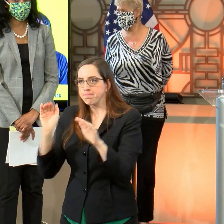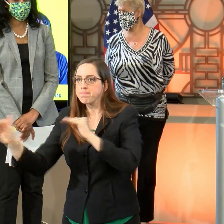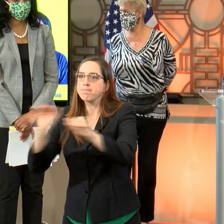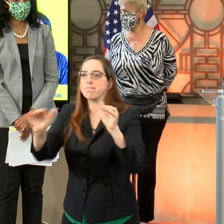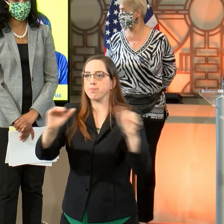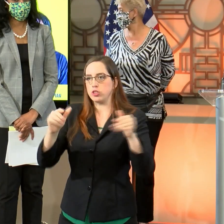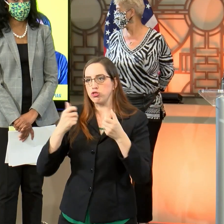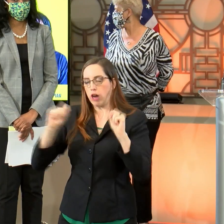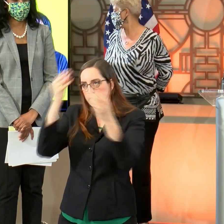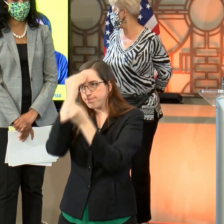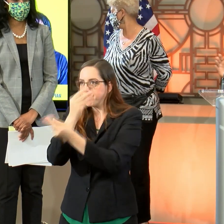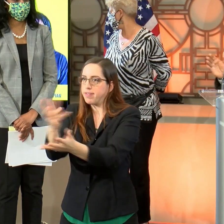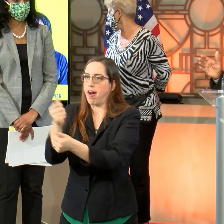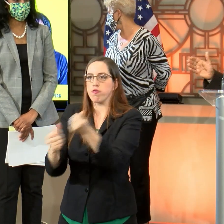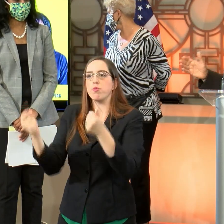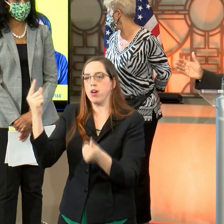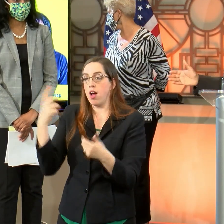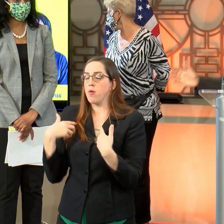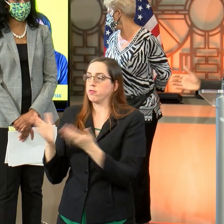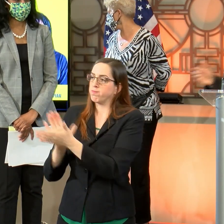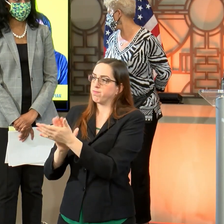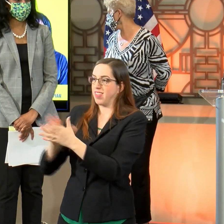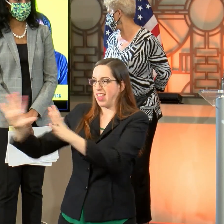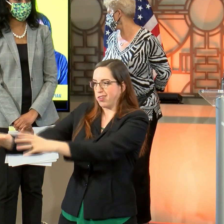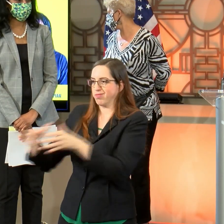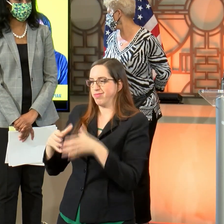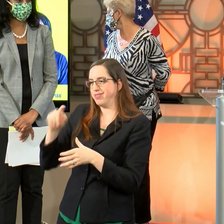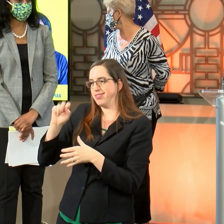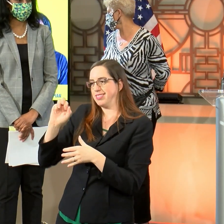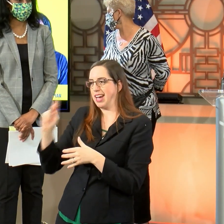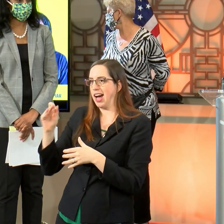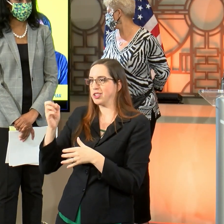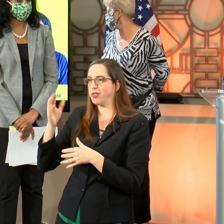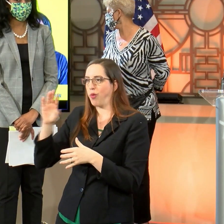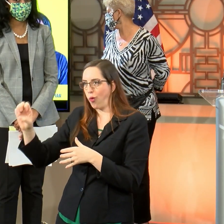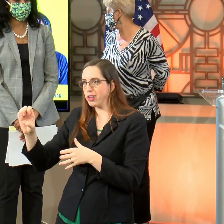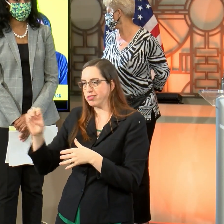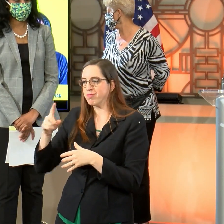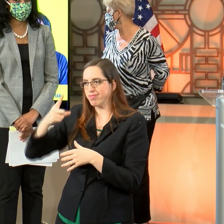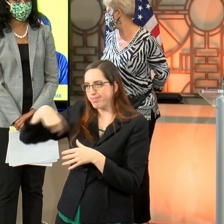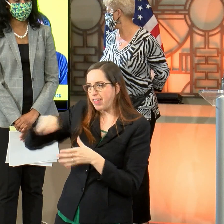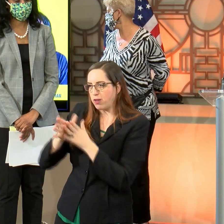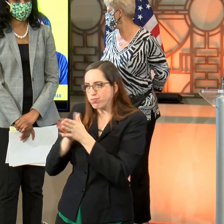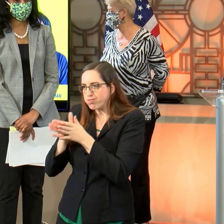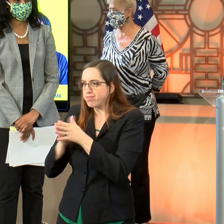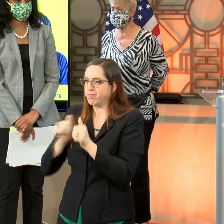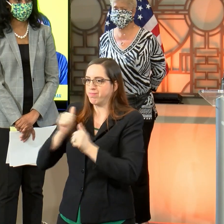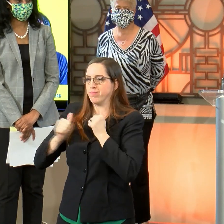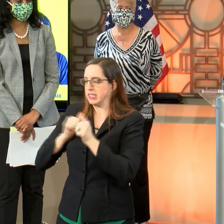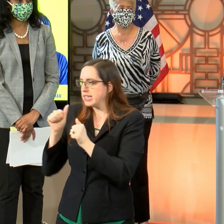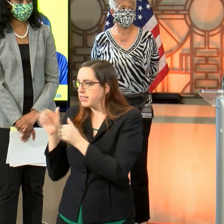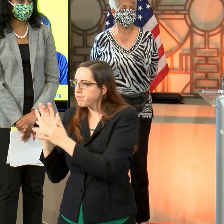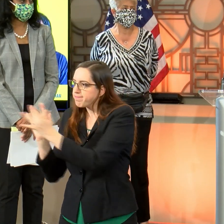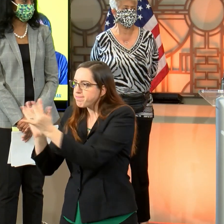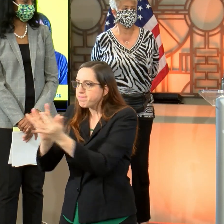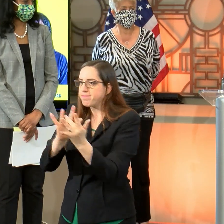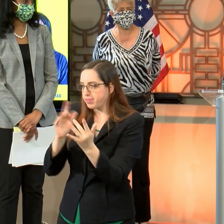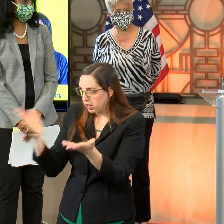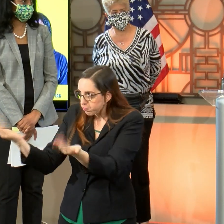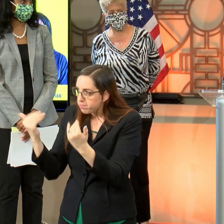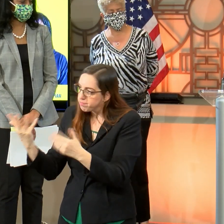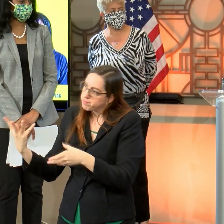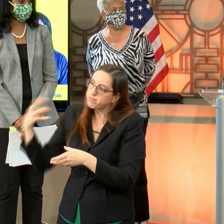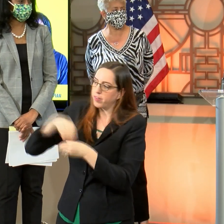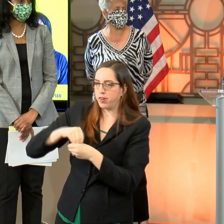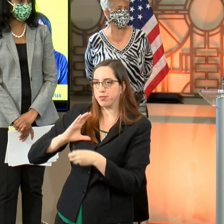to get out the message. And I want to give a special credit to the task force because they have helped to get these ambassadors to agree to be